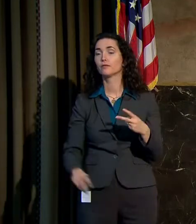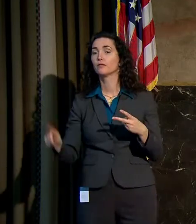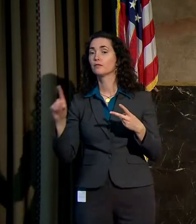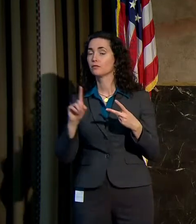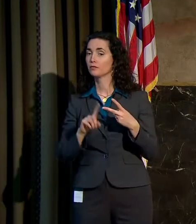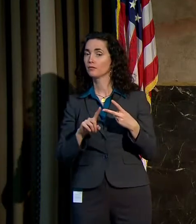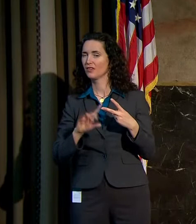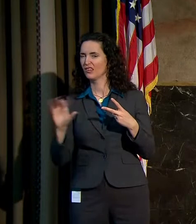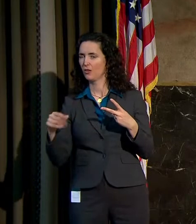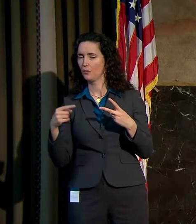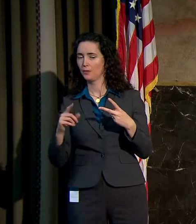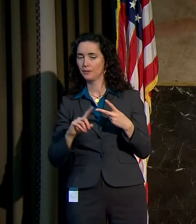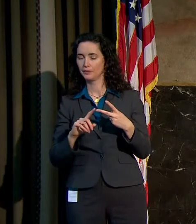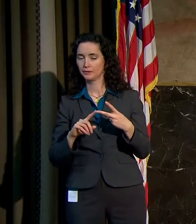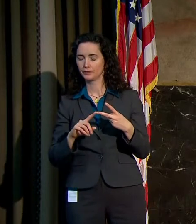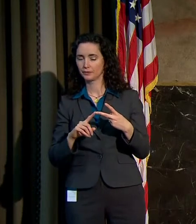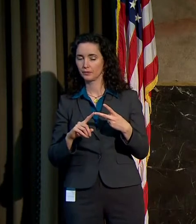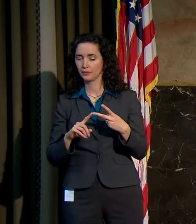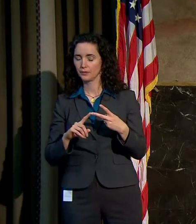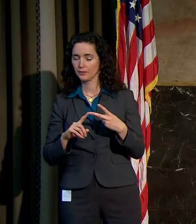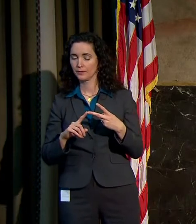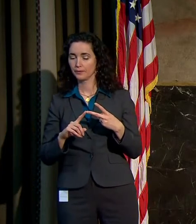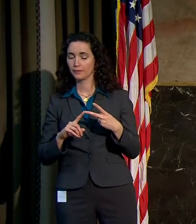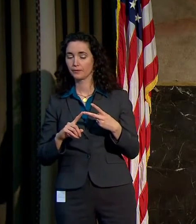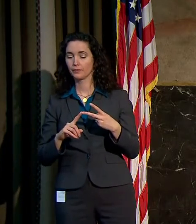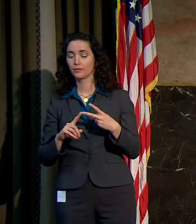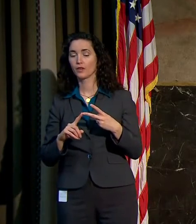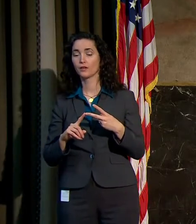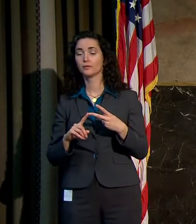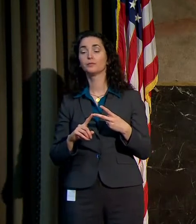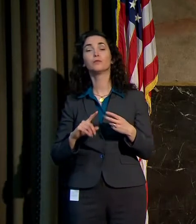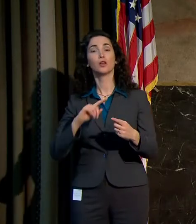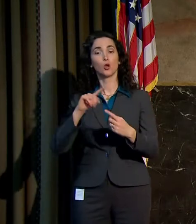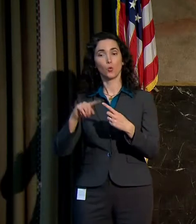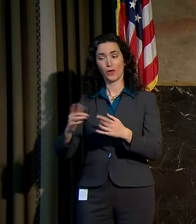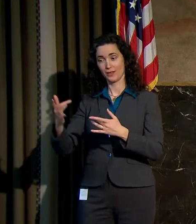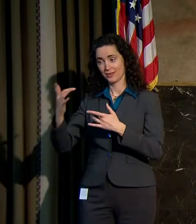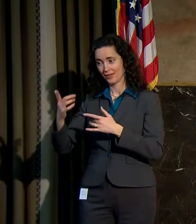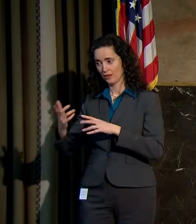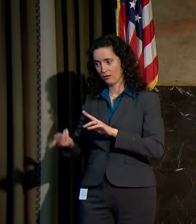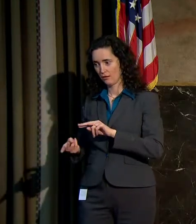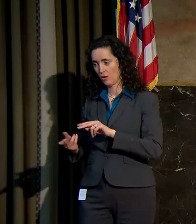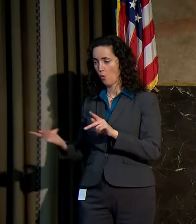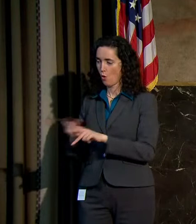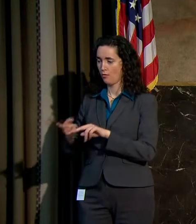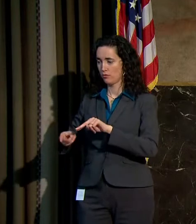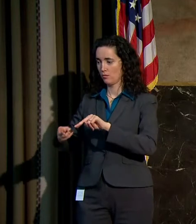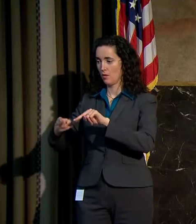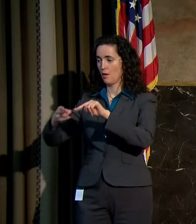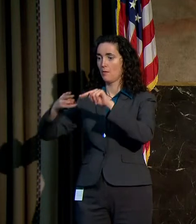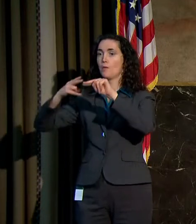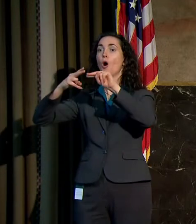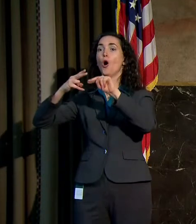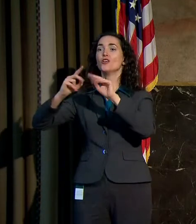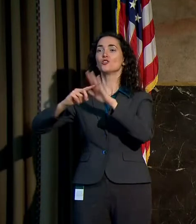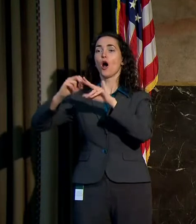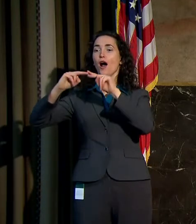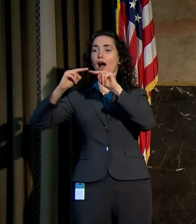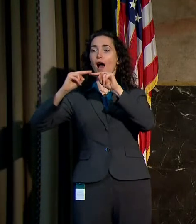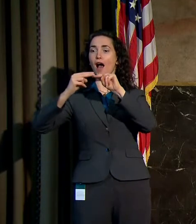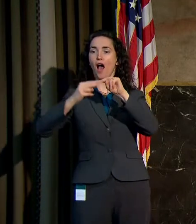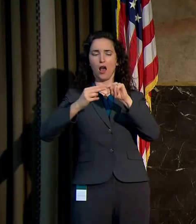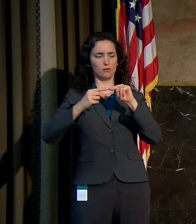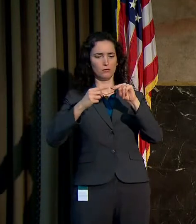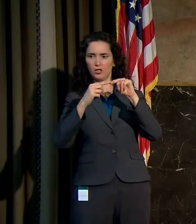that is, once you've peaked and coming down the other side, you're still awfully darn high.